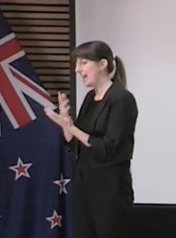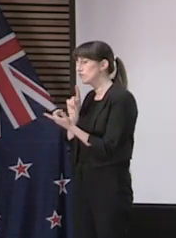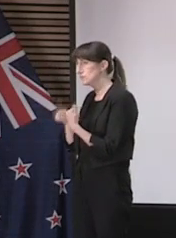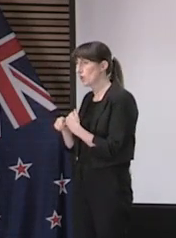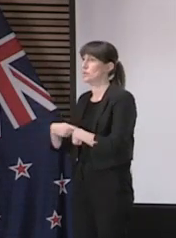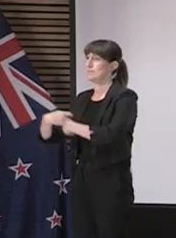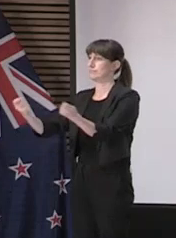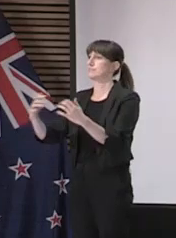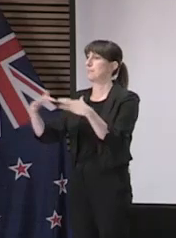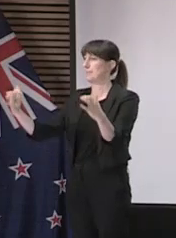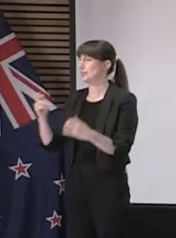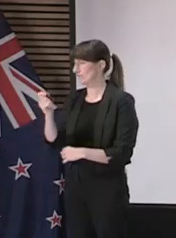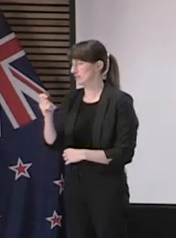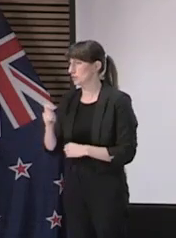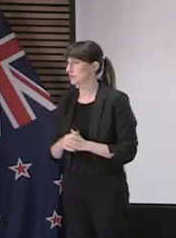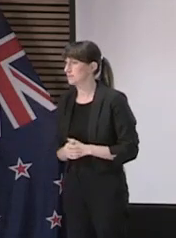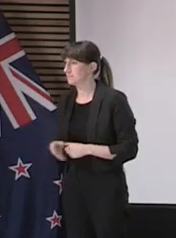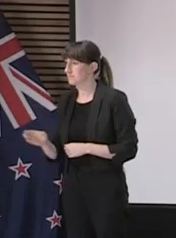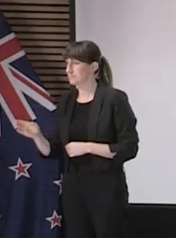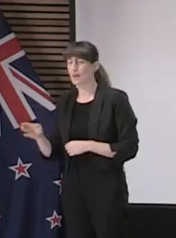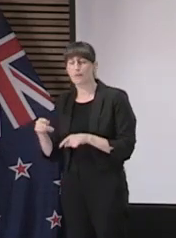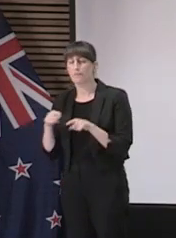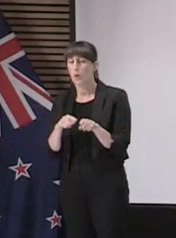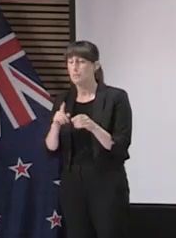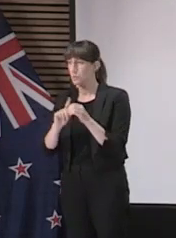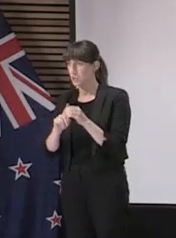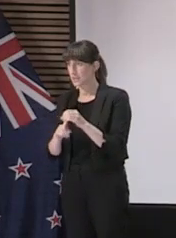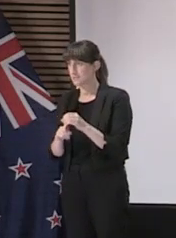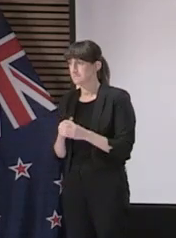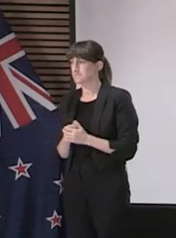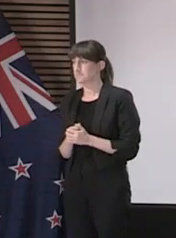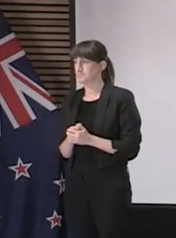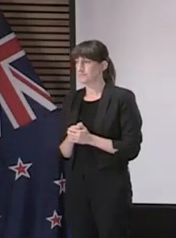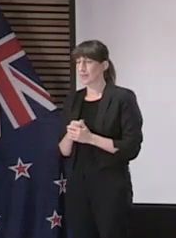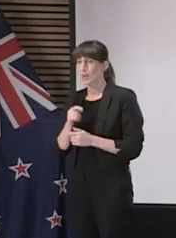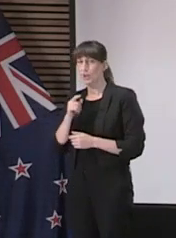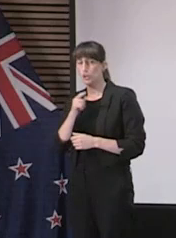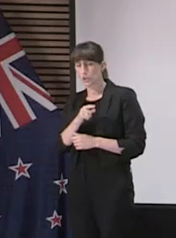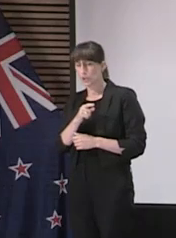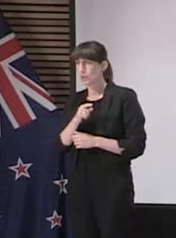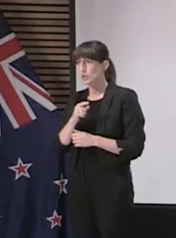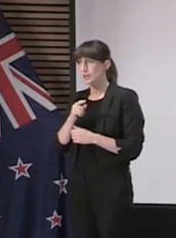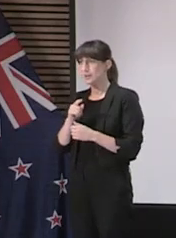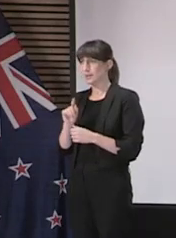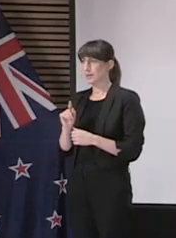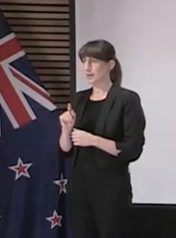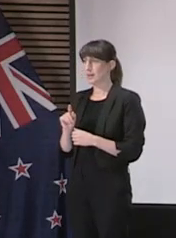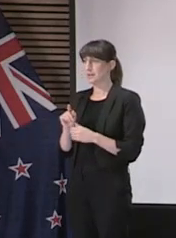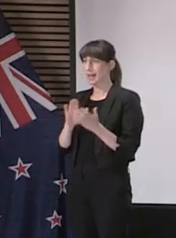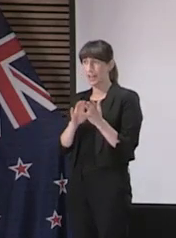sure. With your investigation into rest homes, will this overlap with the Chief